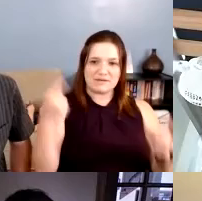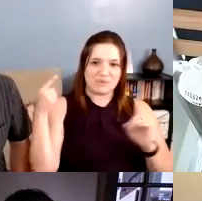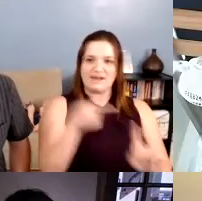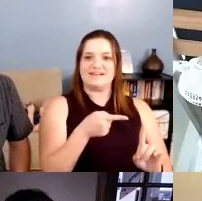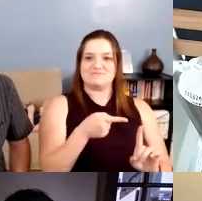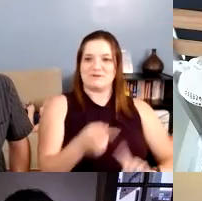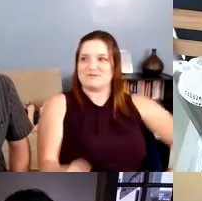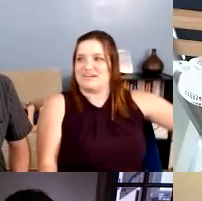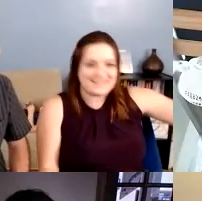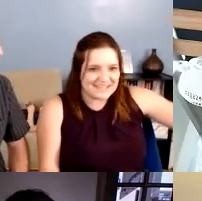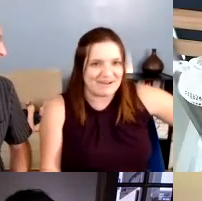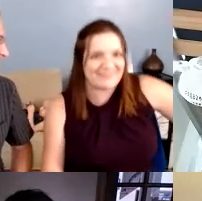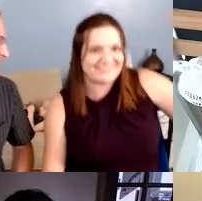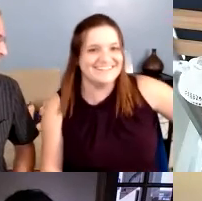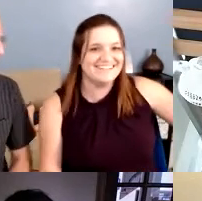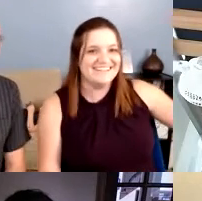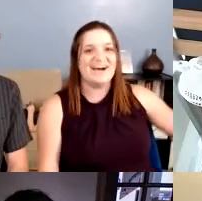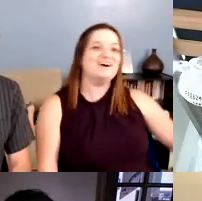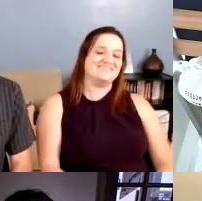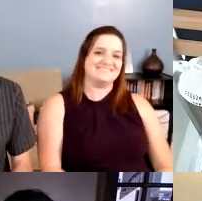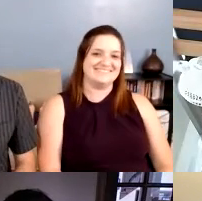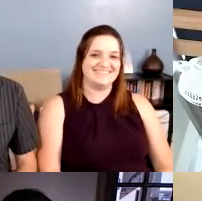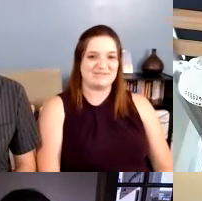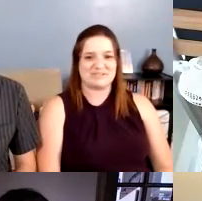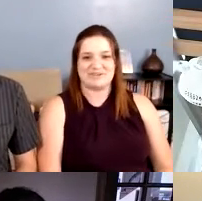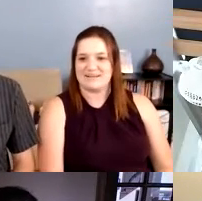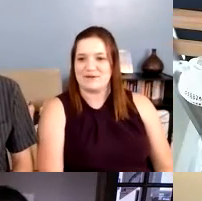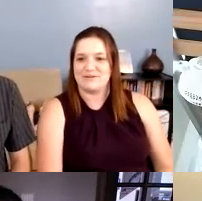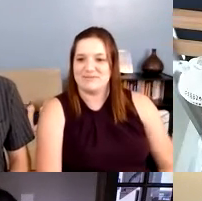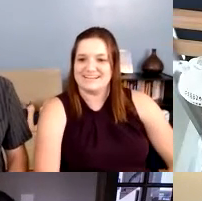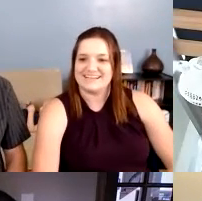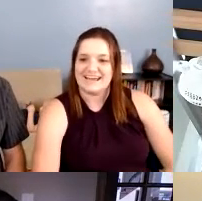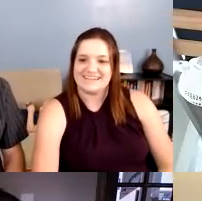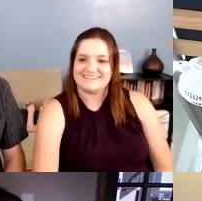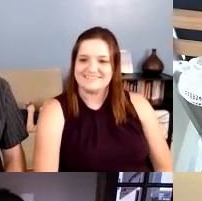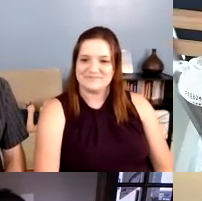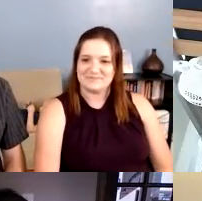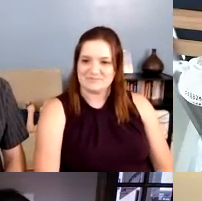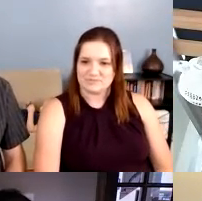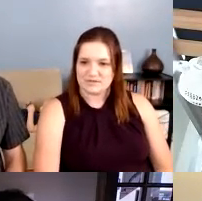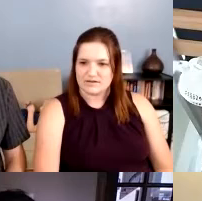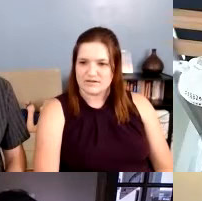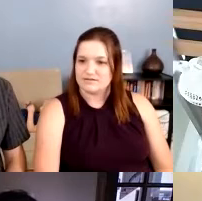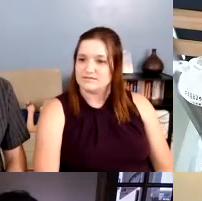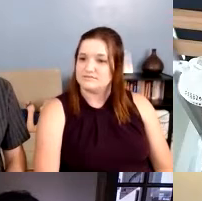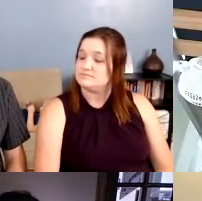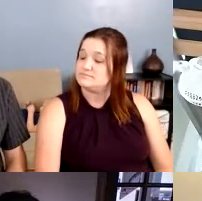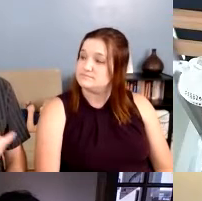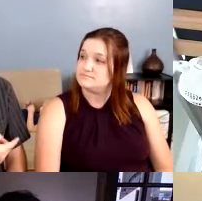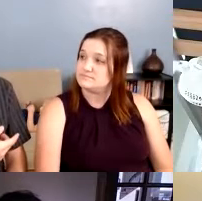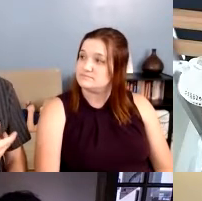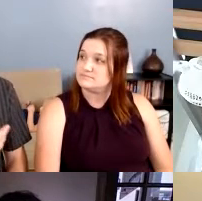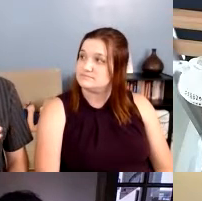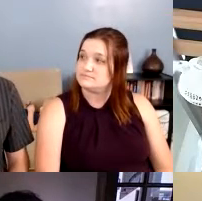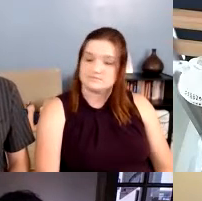I'm on point with what we're talking about. Oh, I'm just creating a problem. Like, got it. But yeah, kind